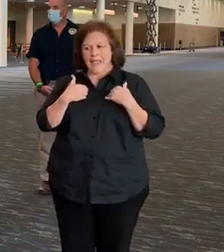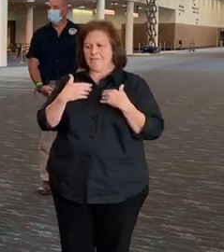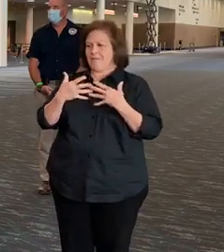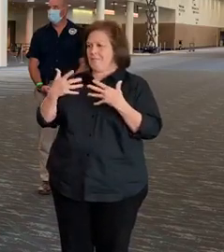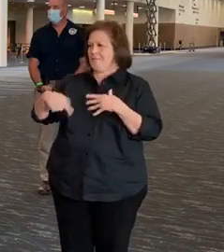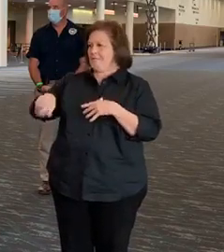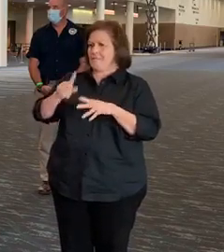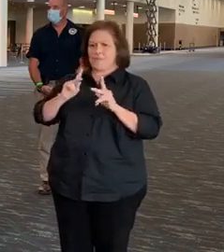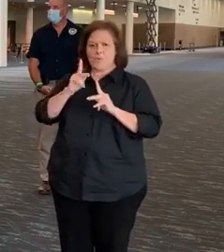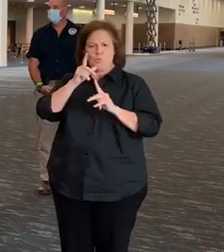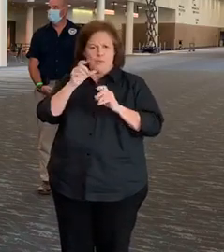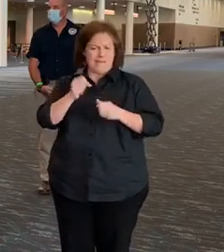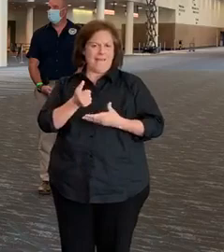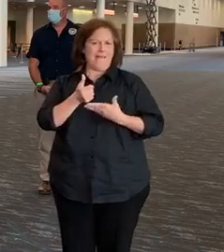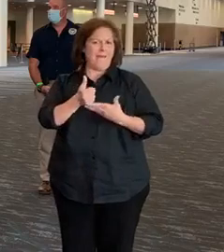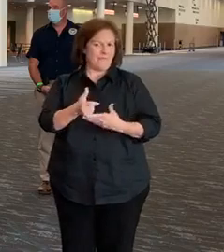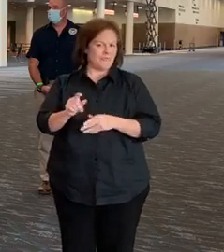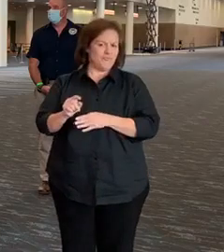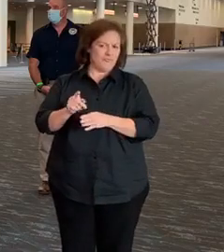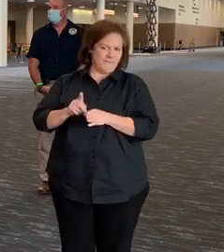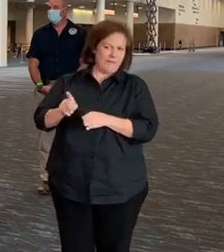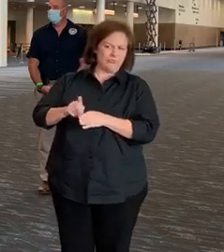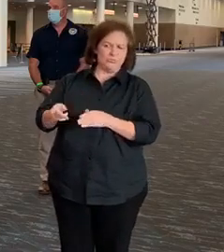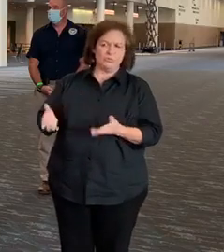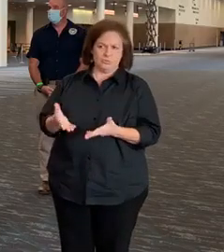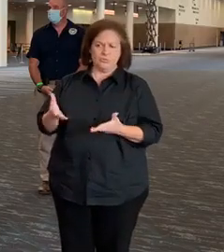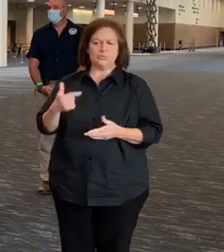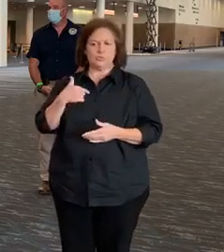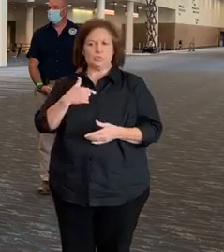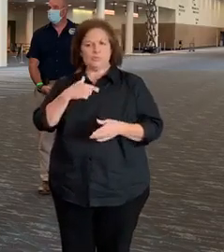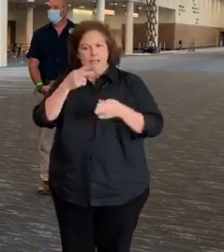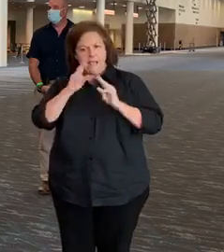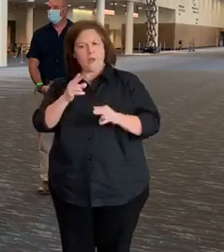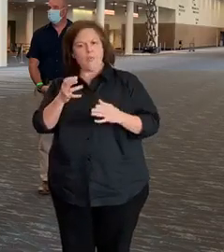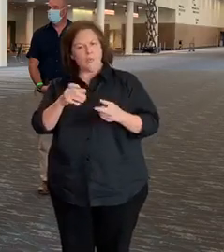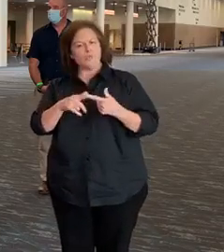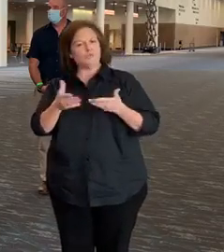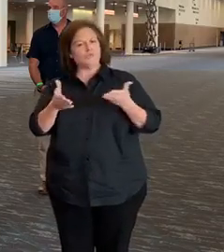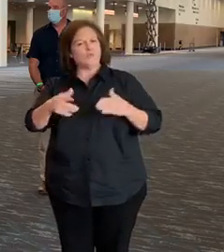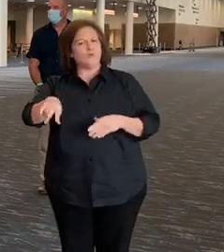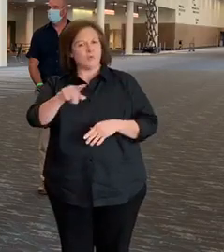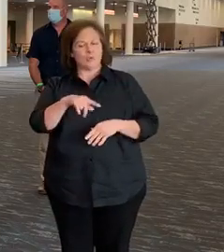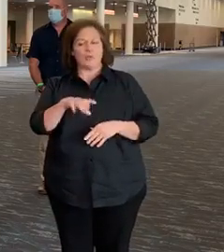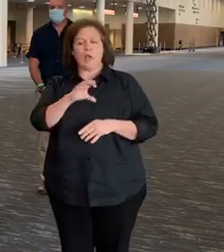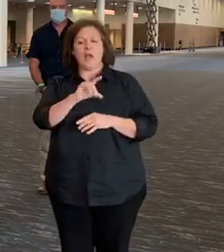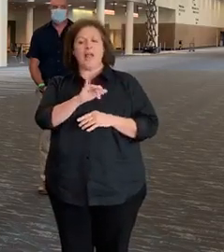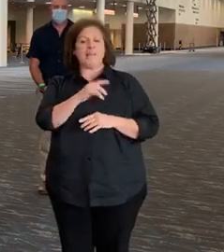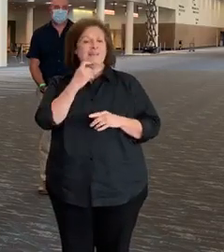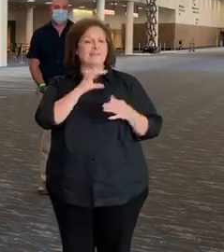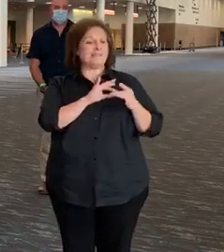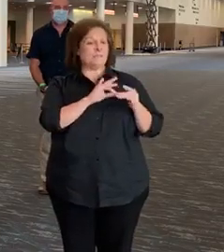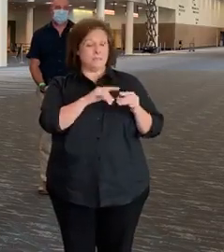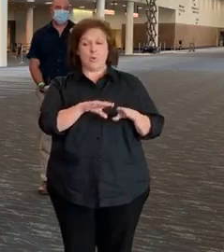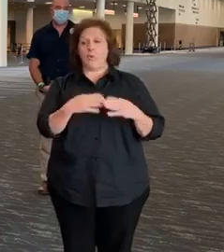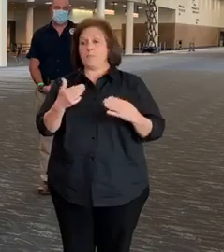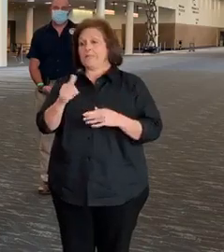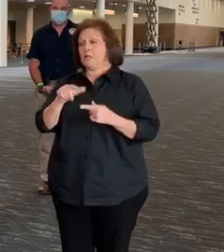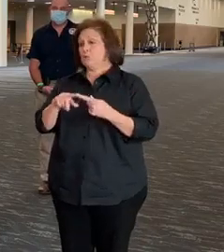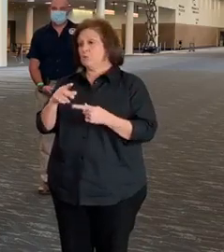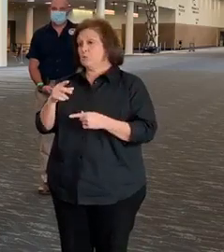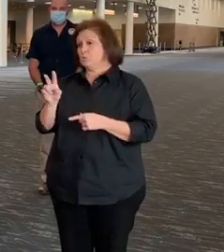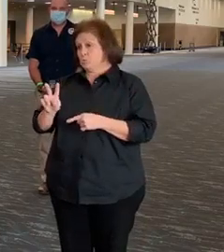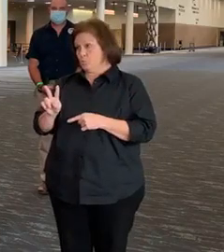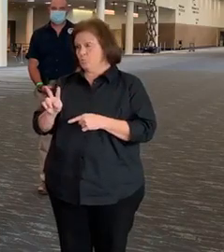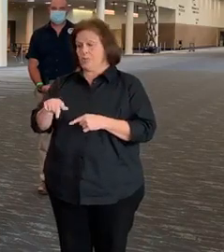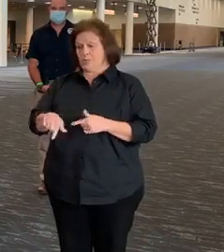trained professionals here who can help. And it's our honor to serve. As Colin said, we will be open 10 to 2 for